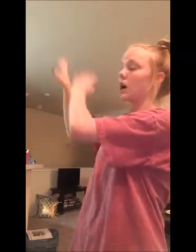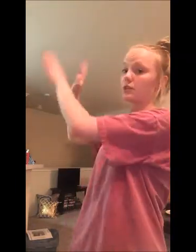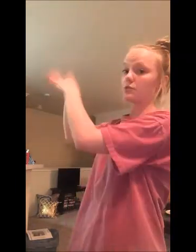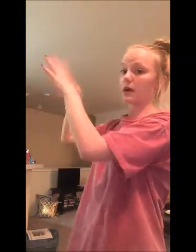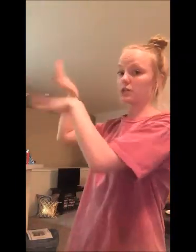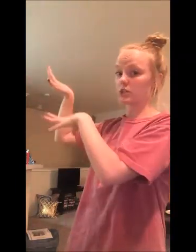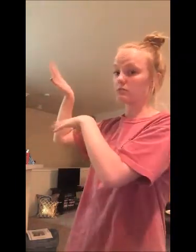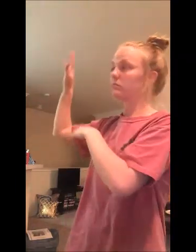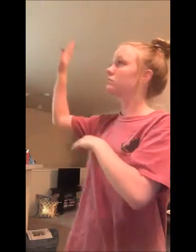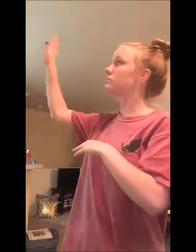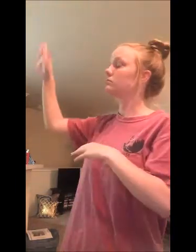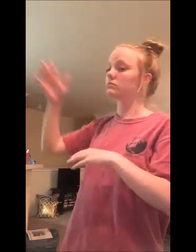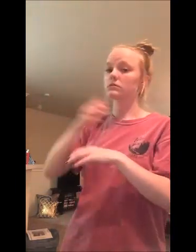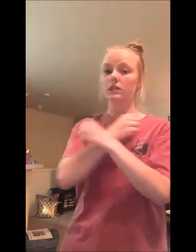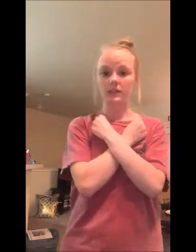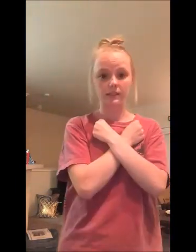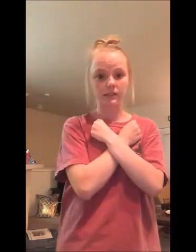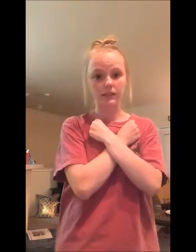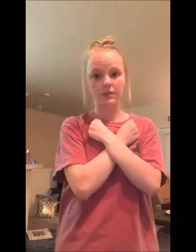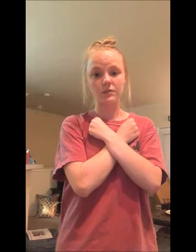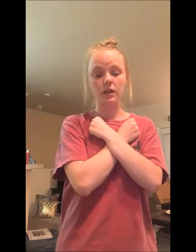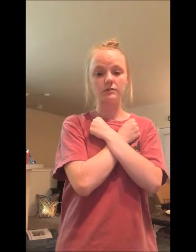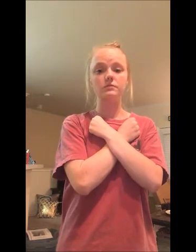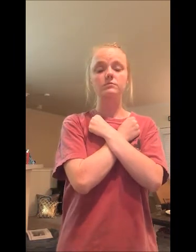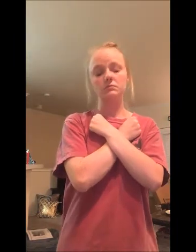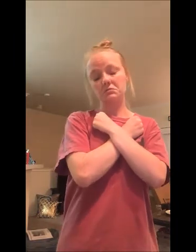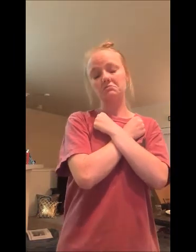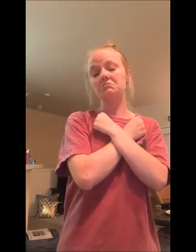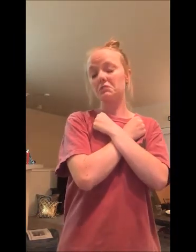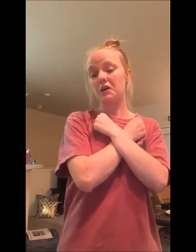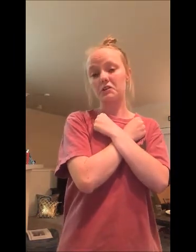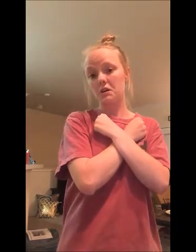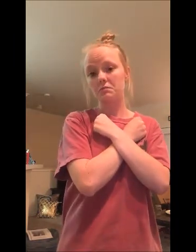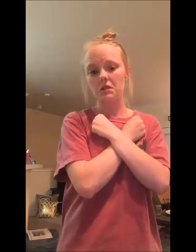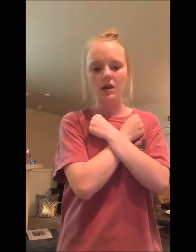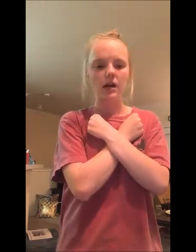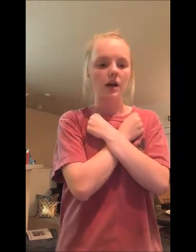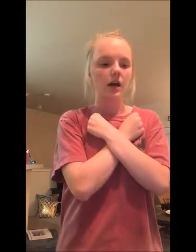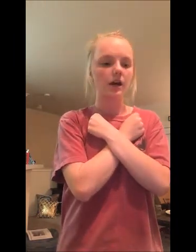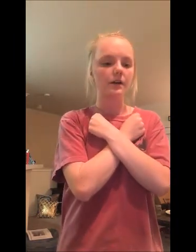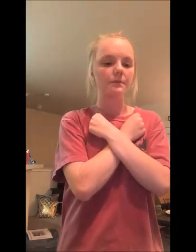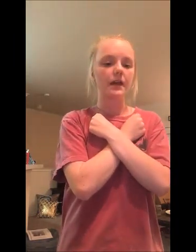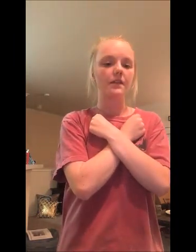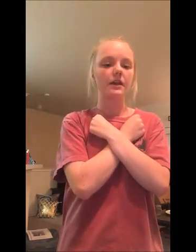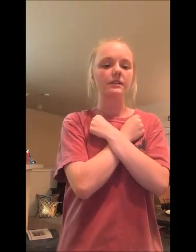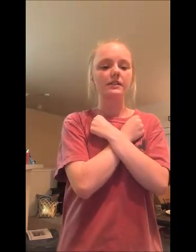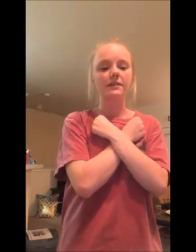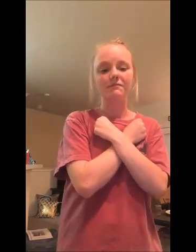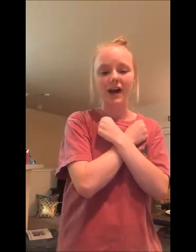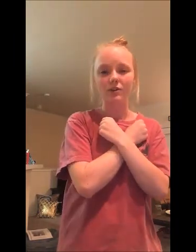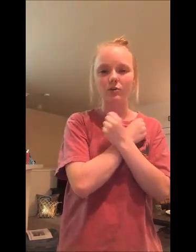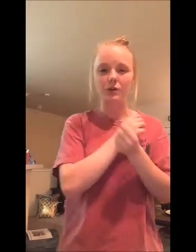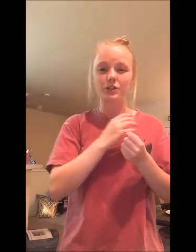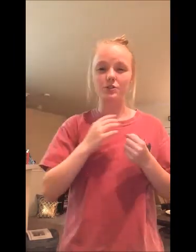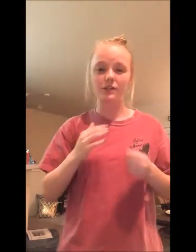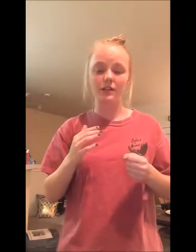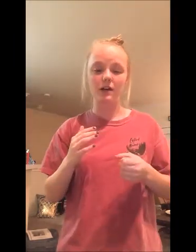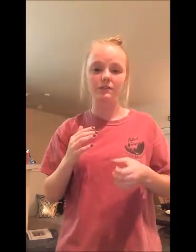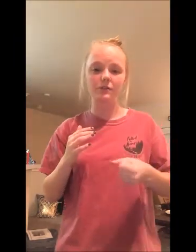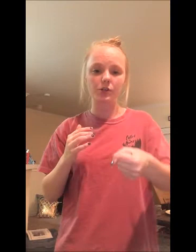God direction. This is the sign for love. Now you know. And then instead of vital, we're going to do enough. So you're